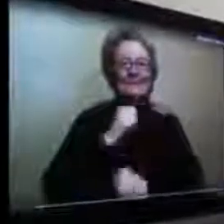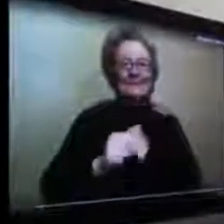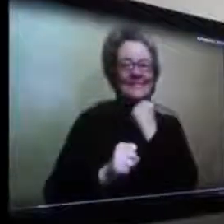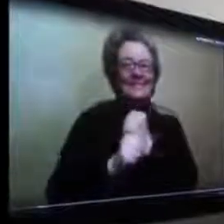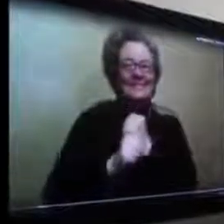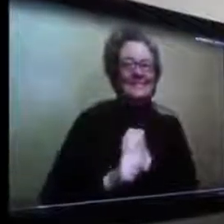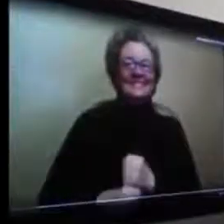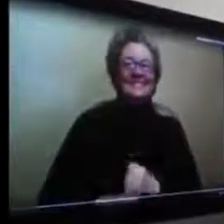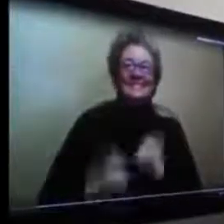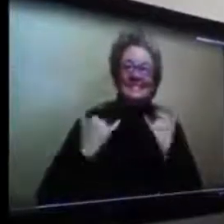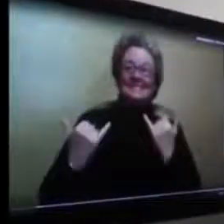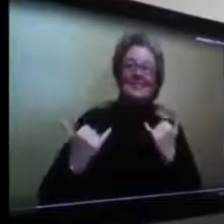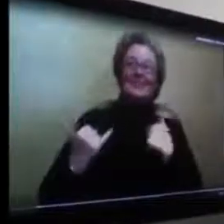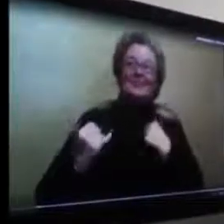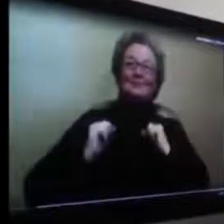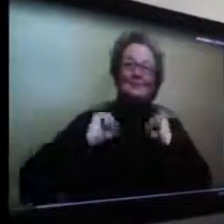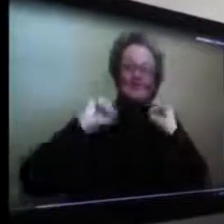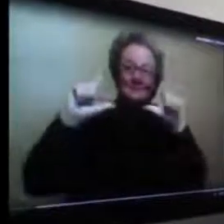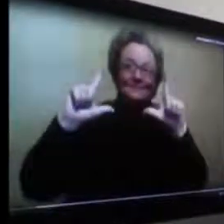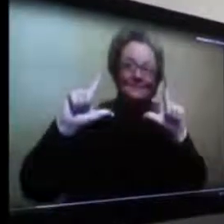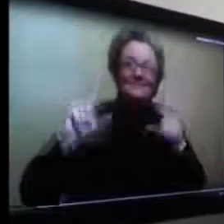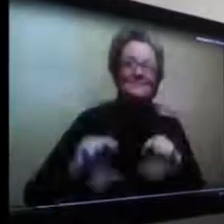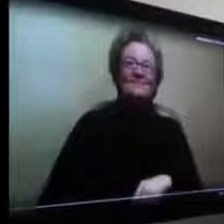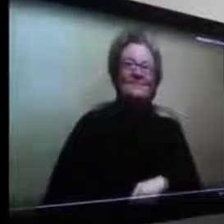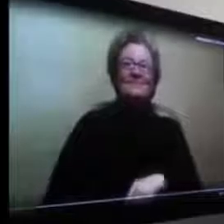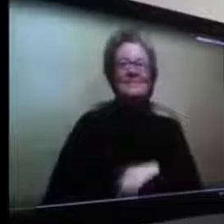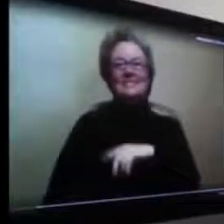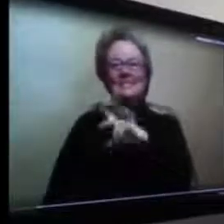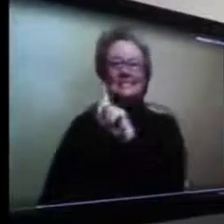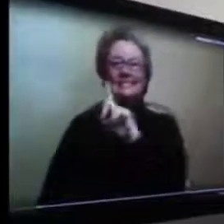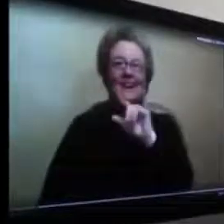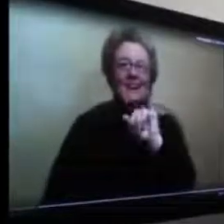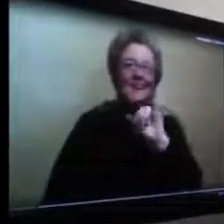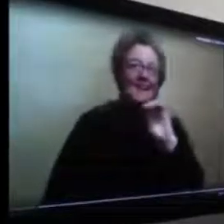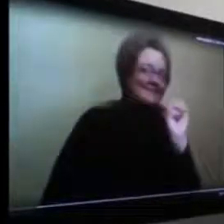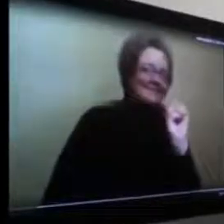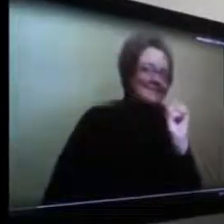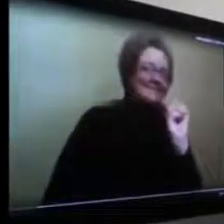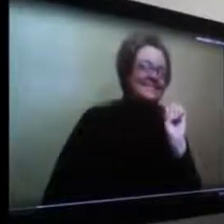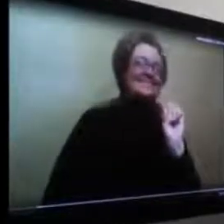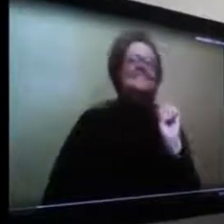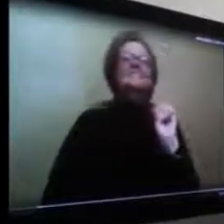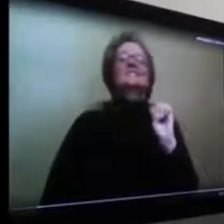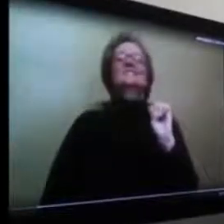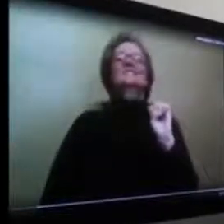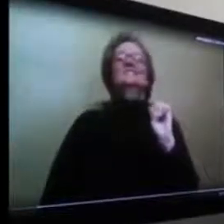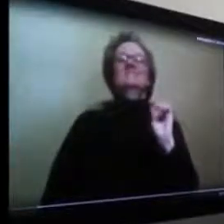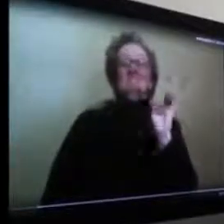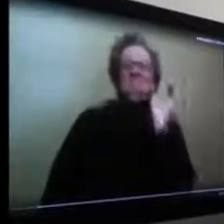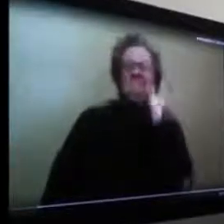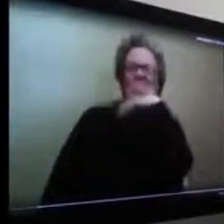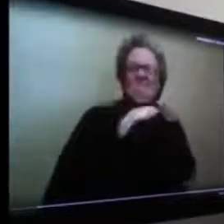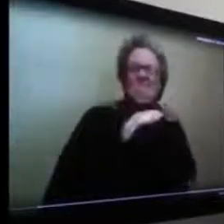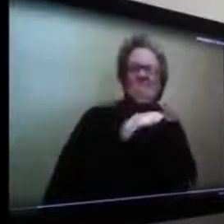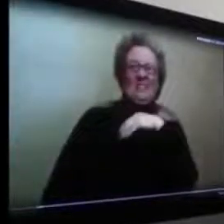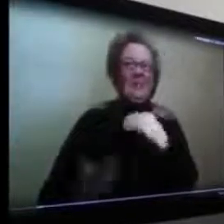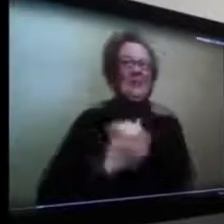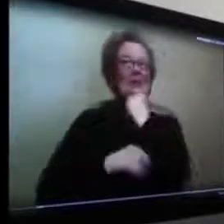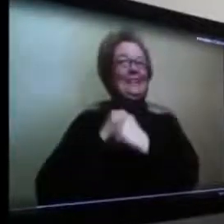Hello and Happy New Year, everyone. Today I'm going to do a vlog on D.I.E. Die.